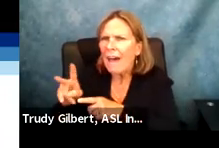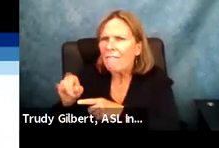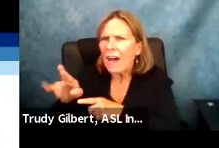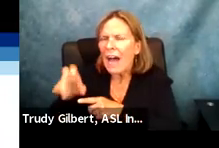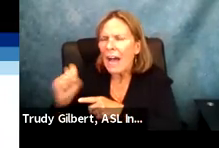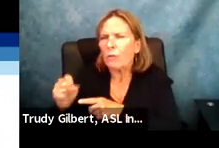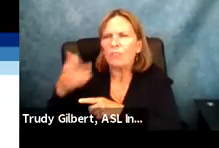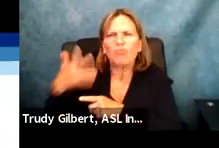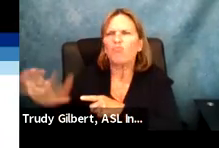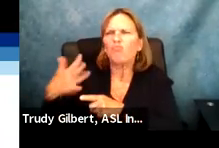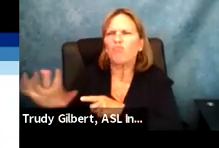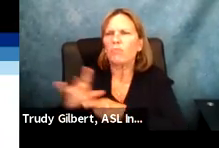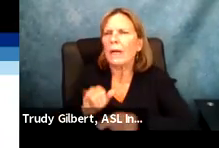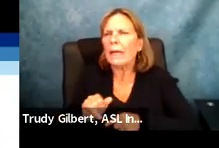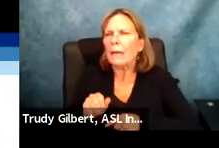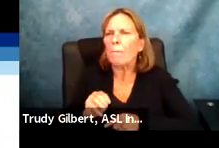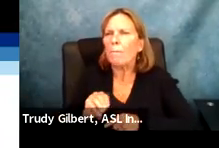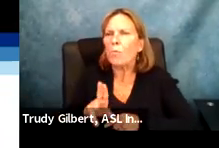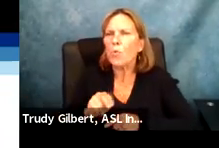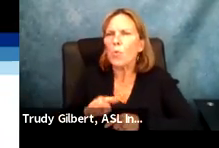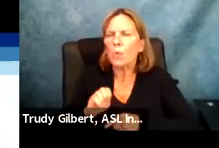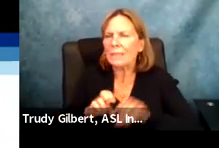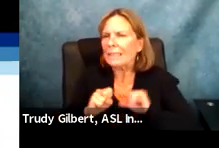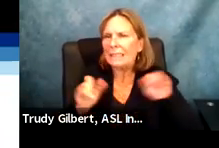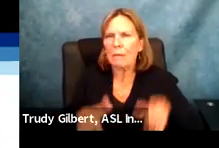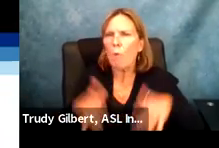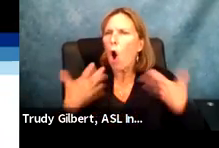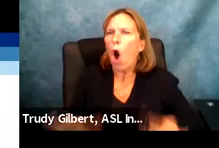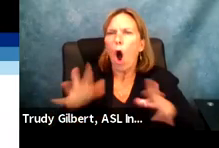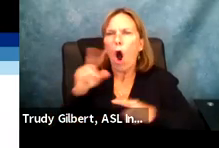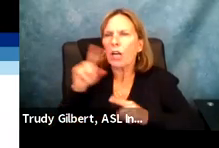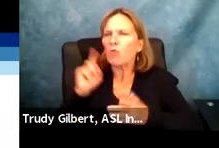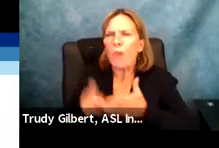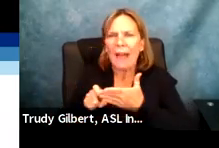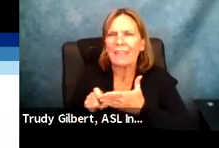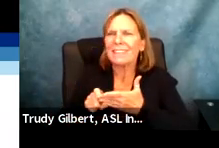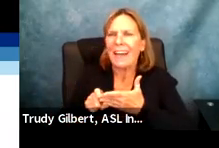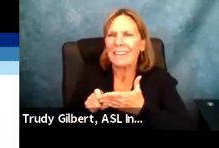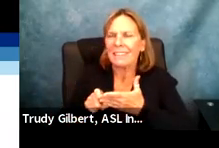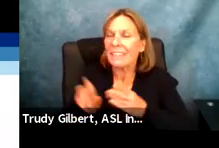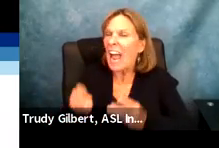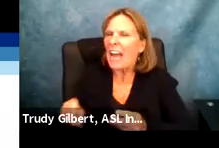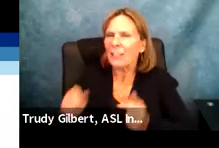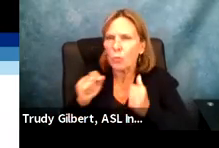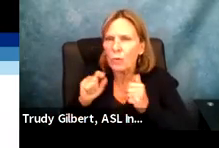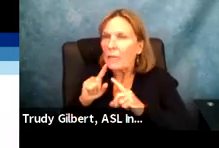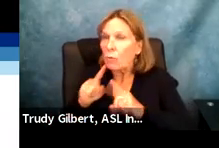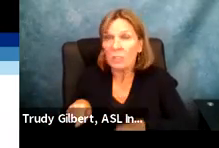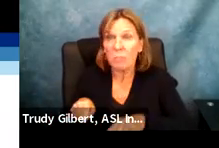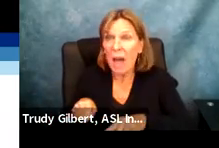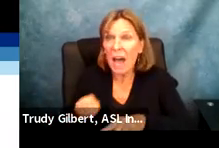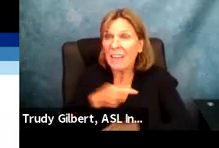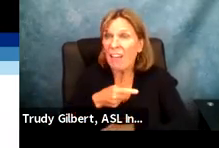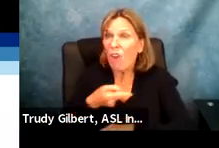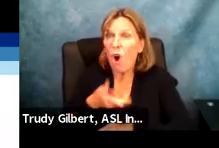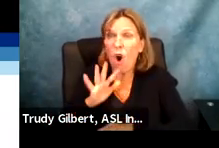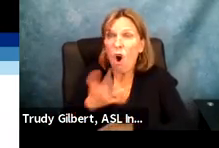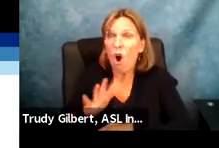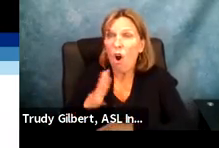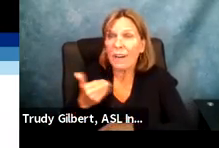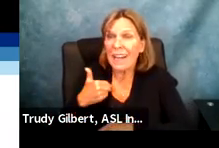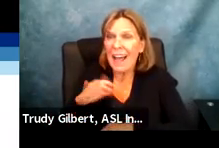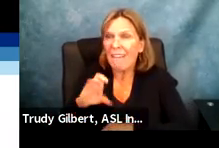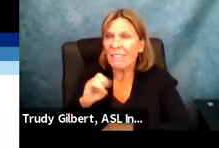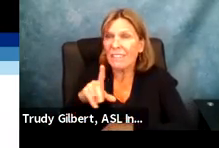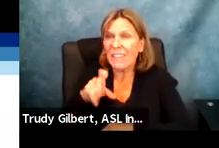recognize it really quickly before the virus can kind of get out of hand. And they've got the cells ready that they know they need to